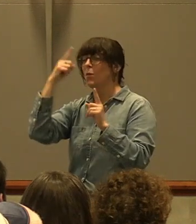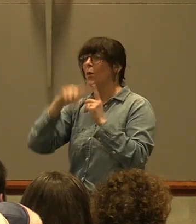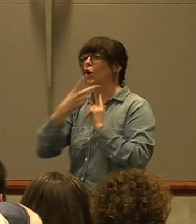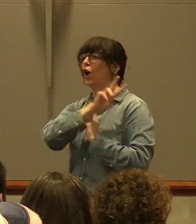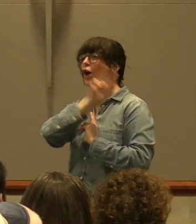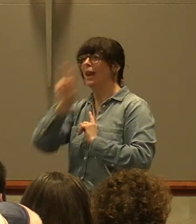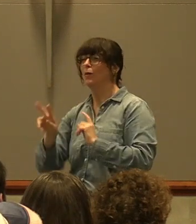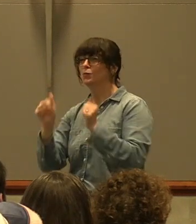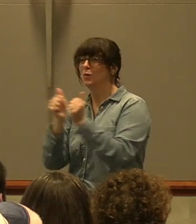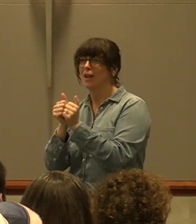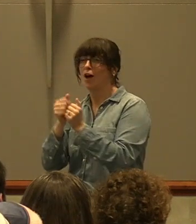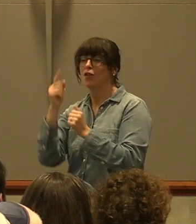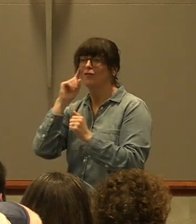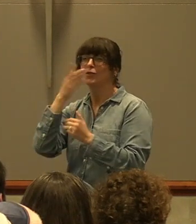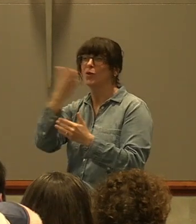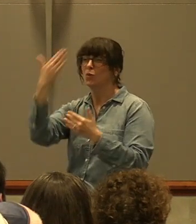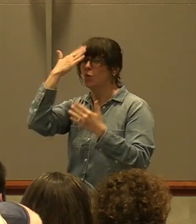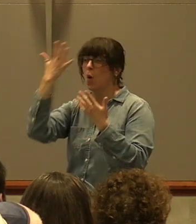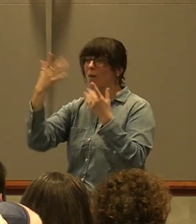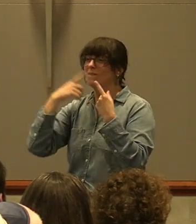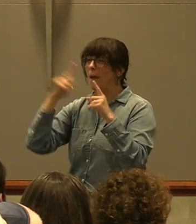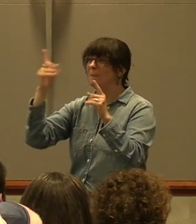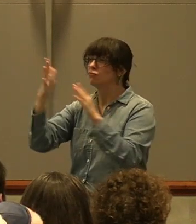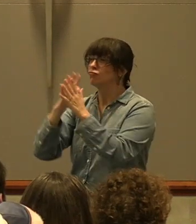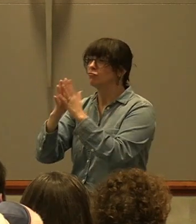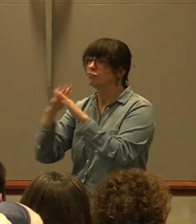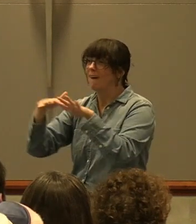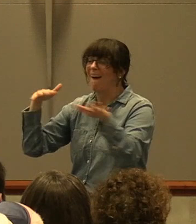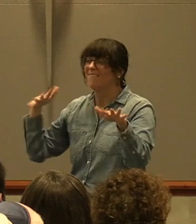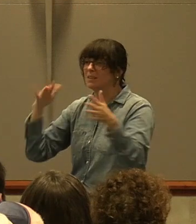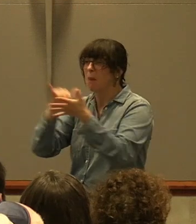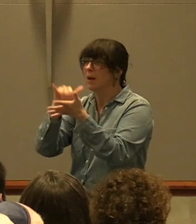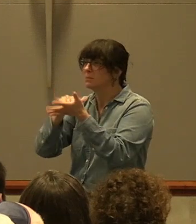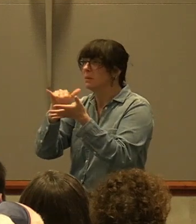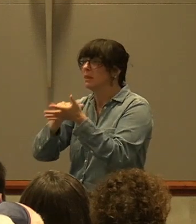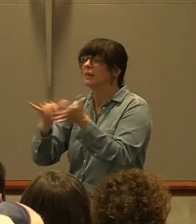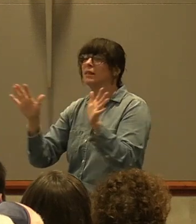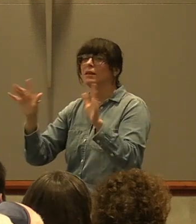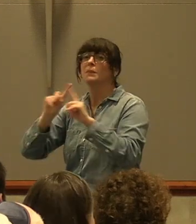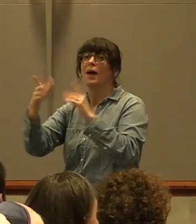together. For those of you who know the traffic patterns, that is absolutely impossible.